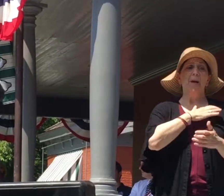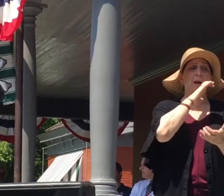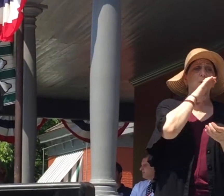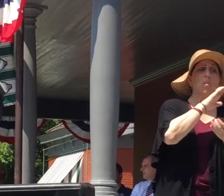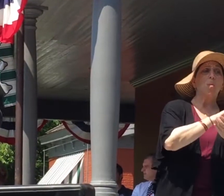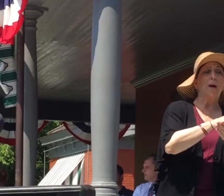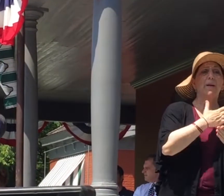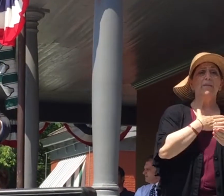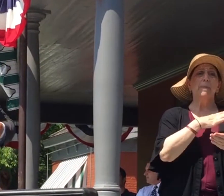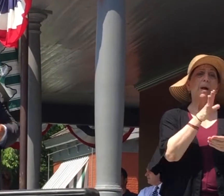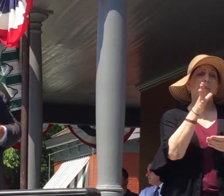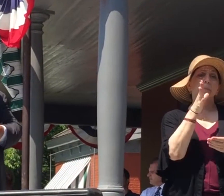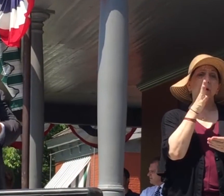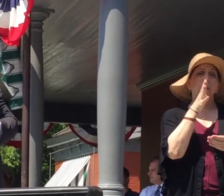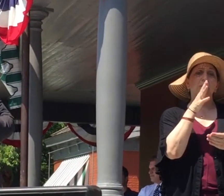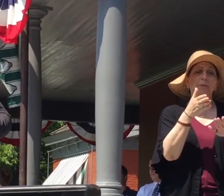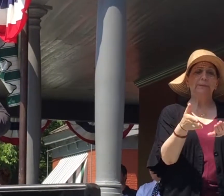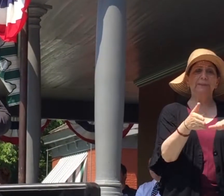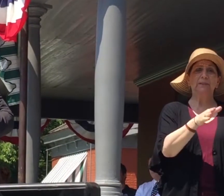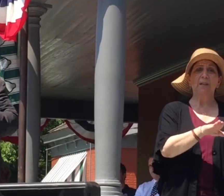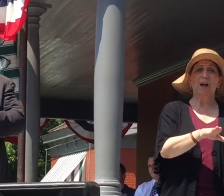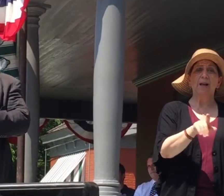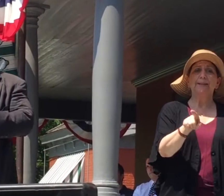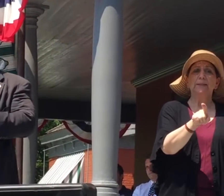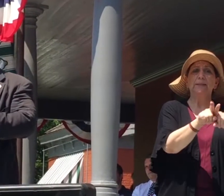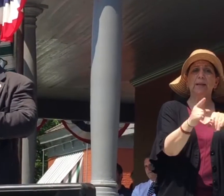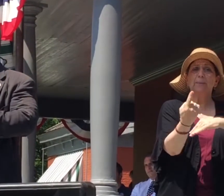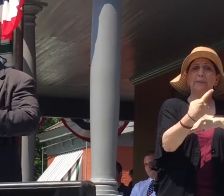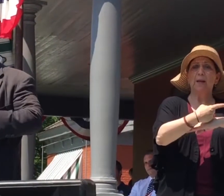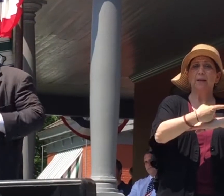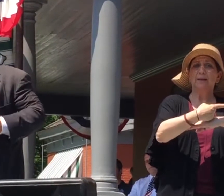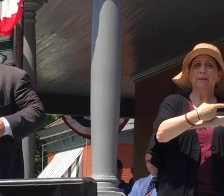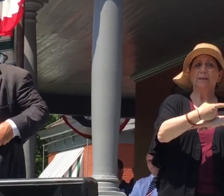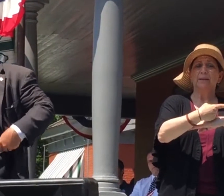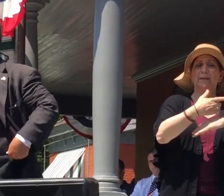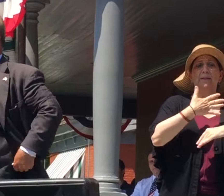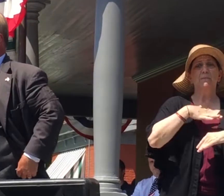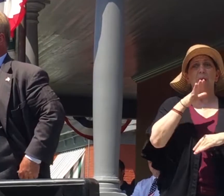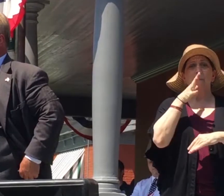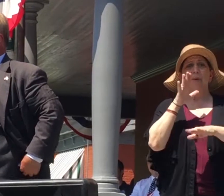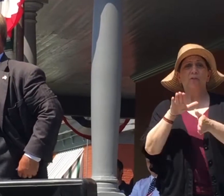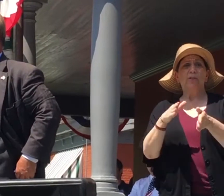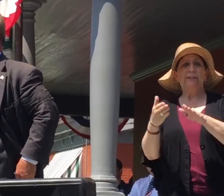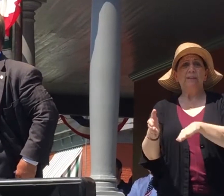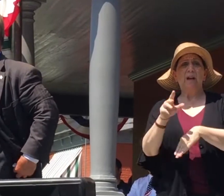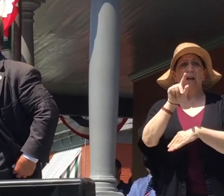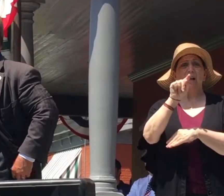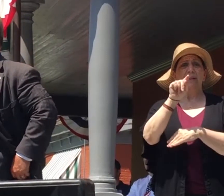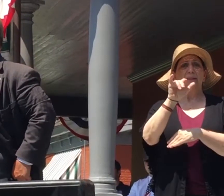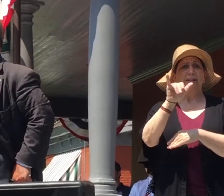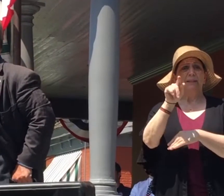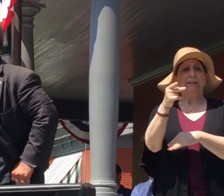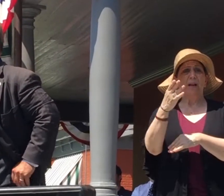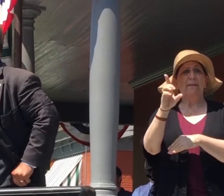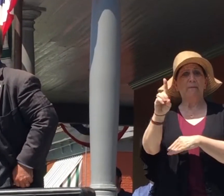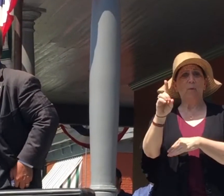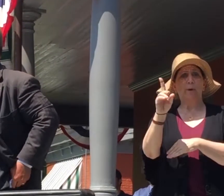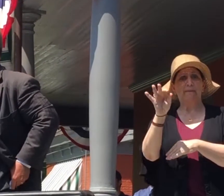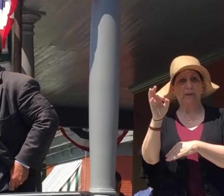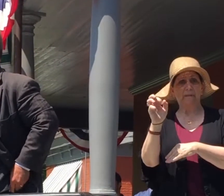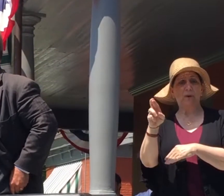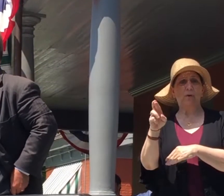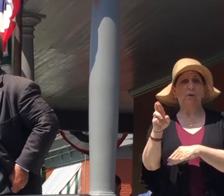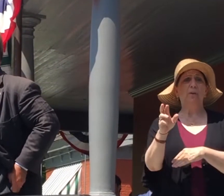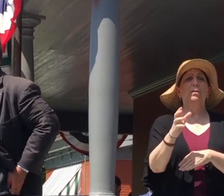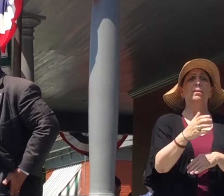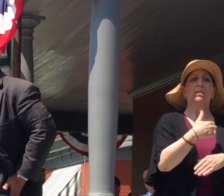mother on the same day of two different diseases. My widowed mother of typhoid fever, my wife, but 22 years old,